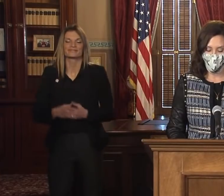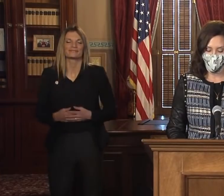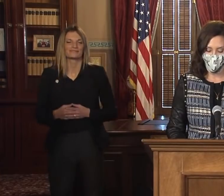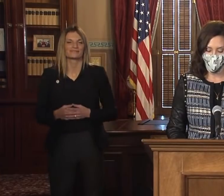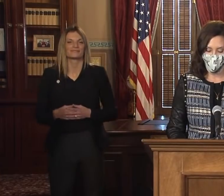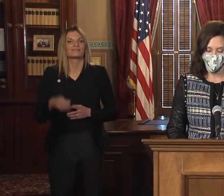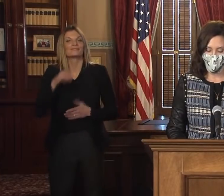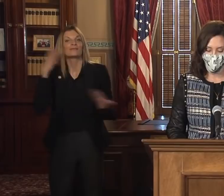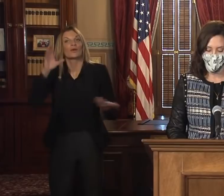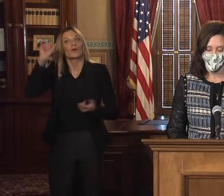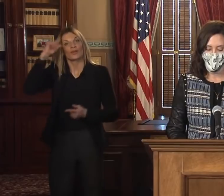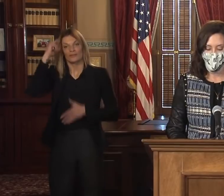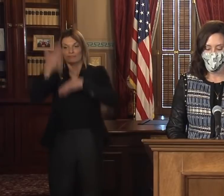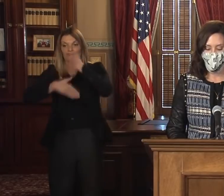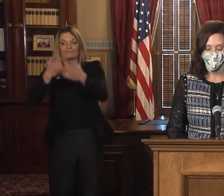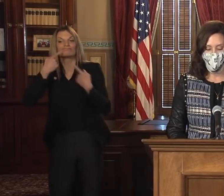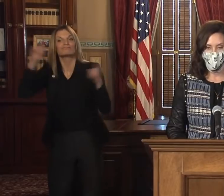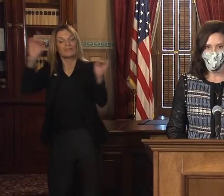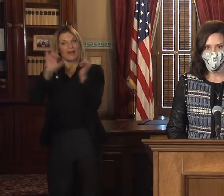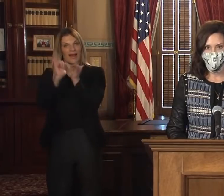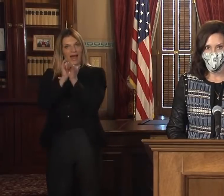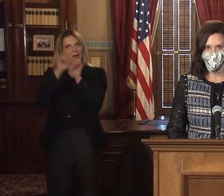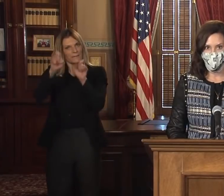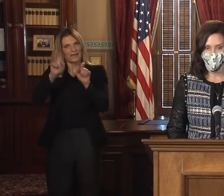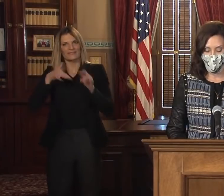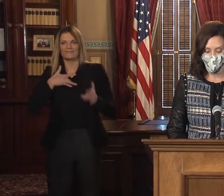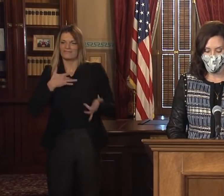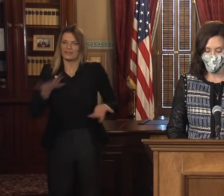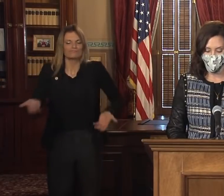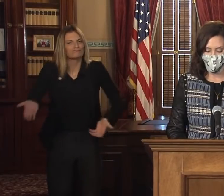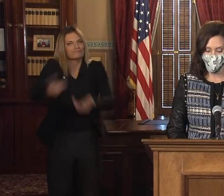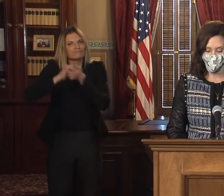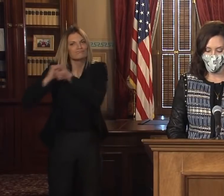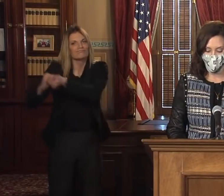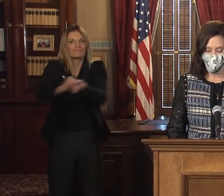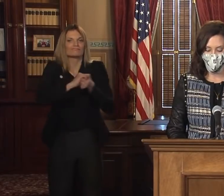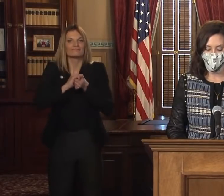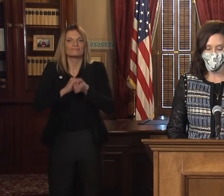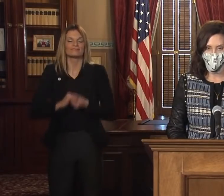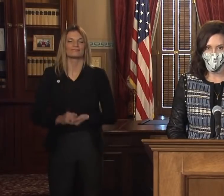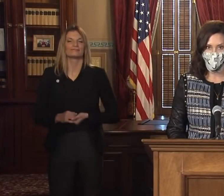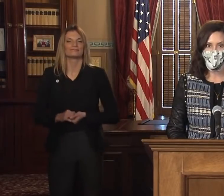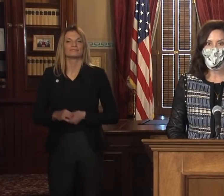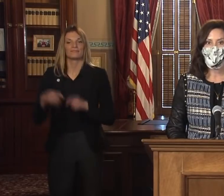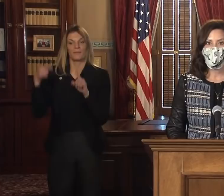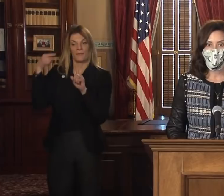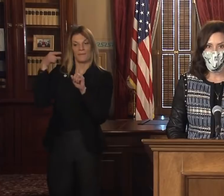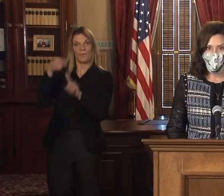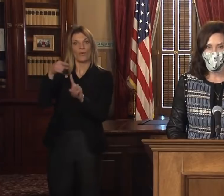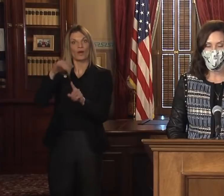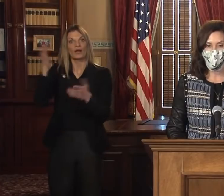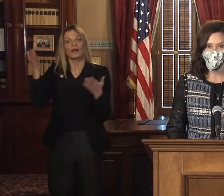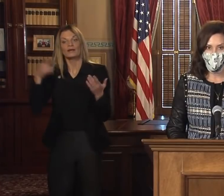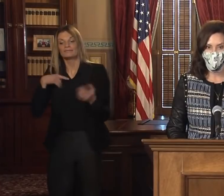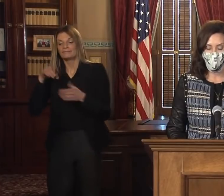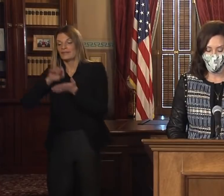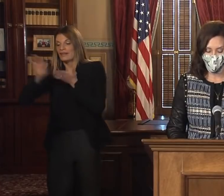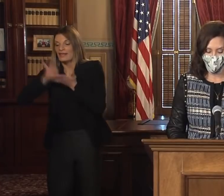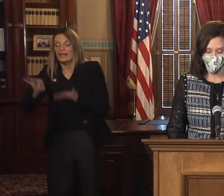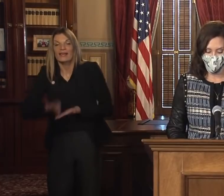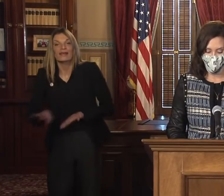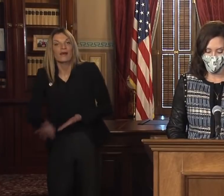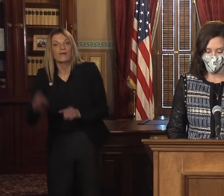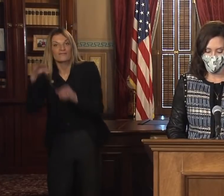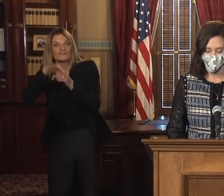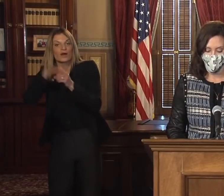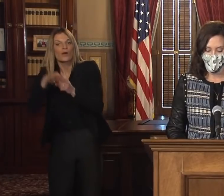team sport, and here in Michigan, we worked hard to ensure that the outcome of the election was determined by the will of the people of